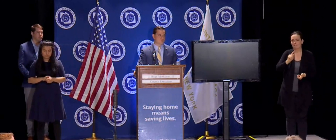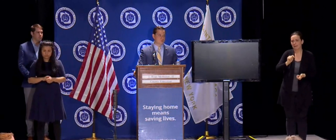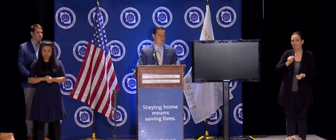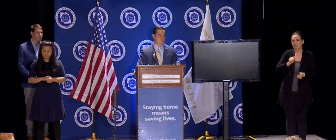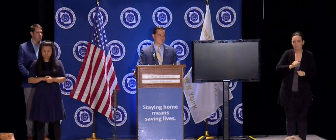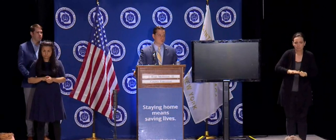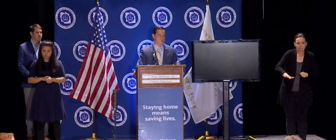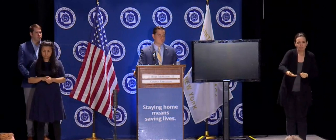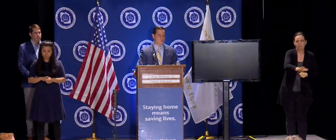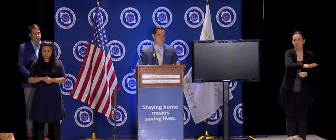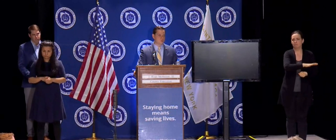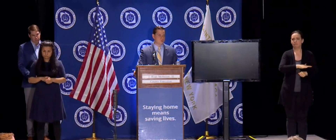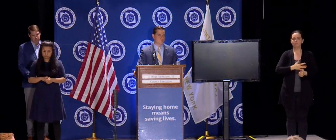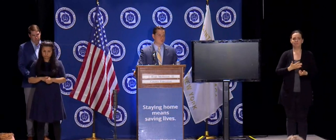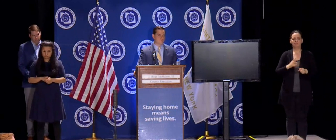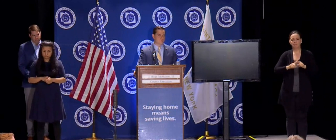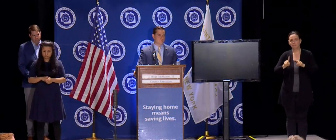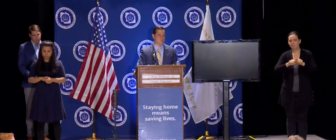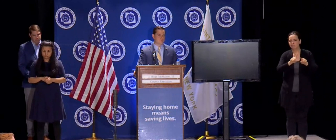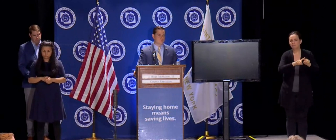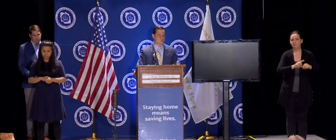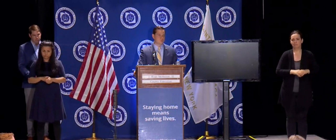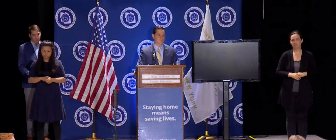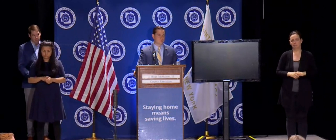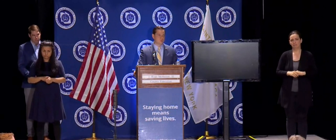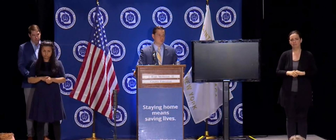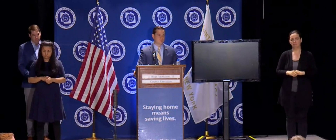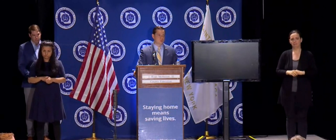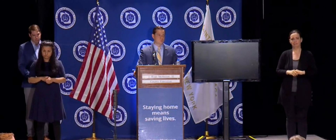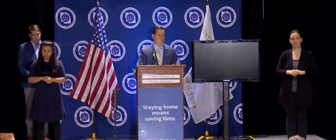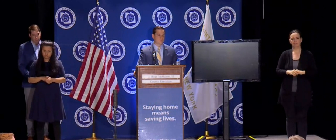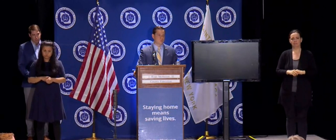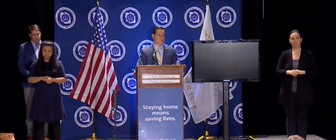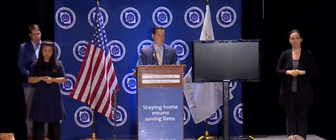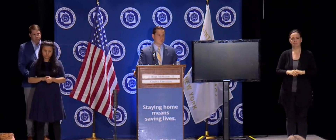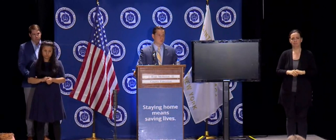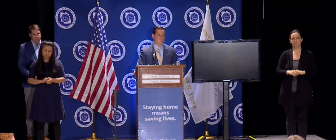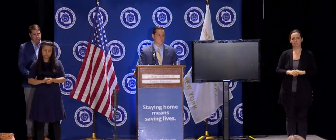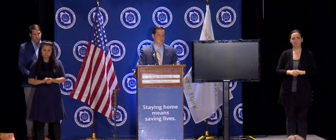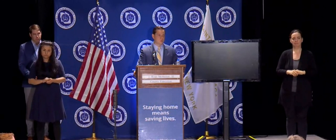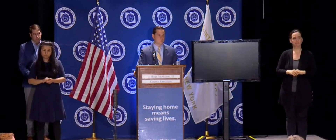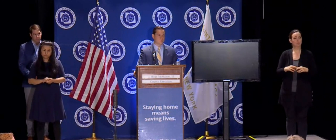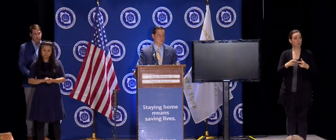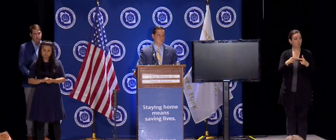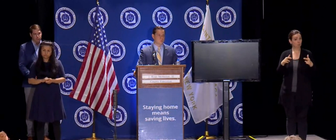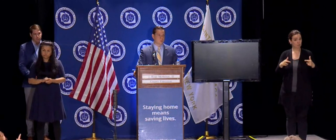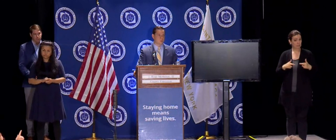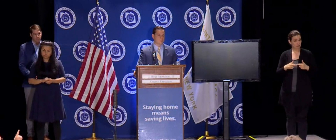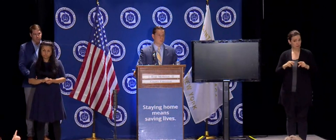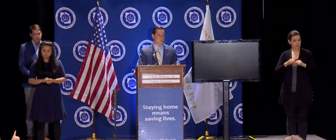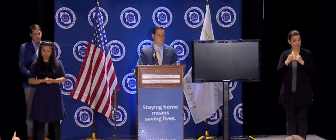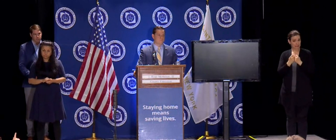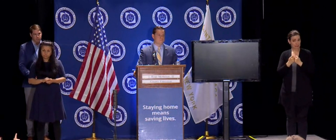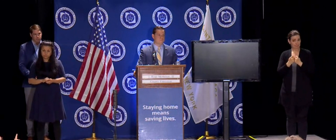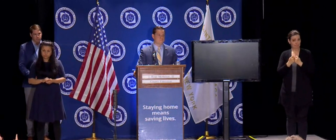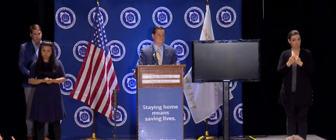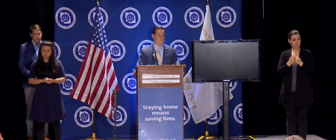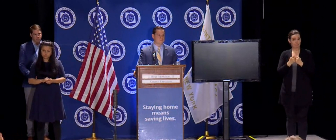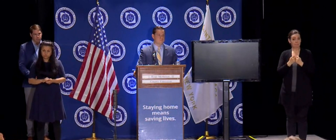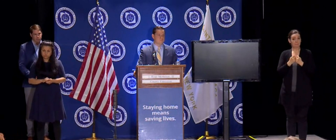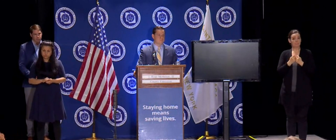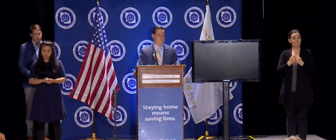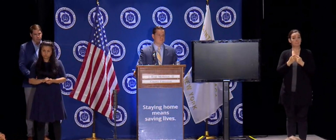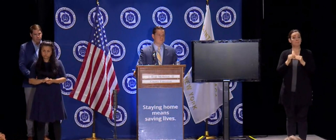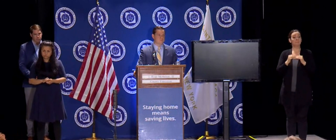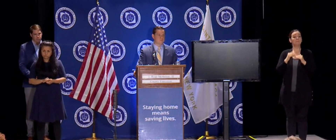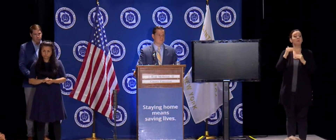other than the 7 matrix that you're working to keep on top of, what's the next immediate goals for the regional